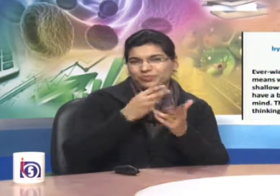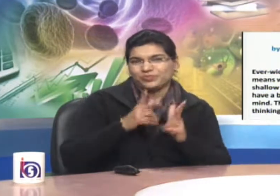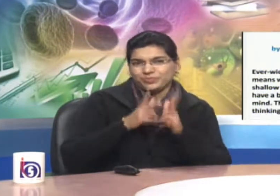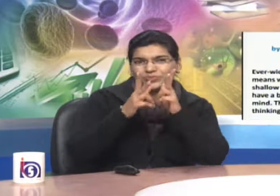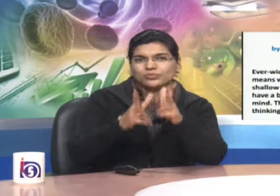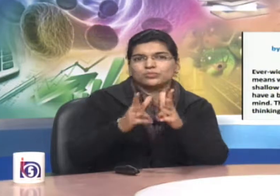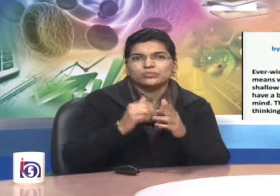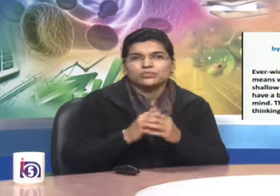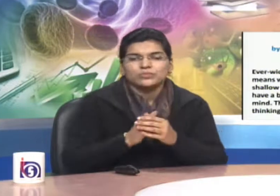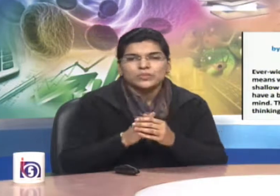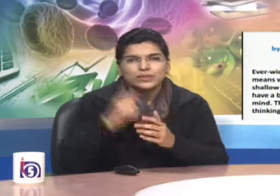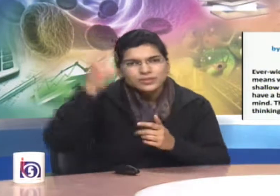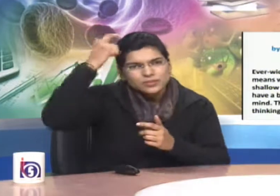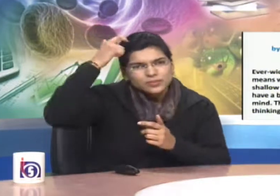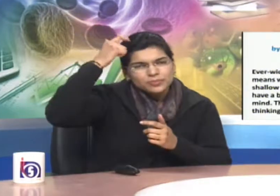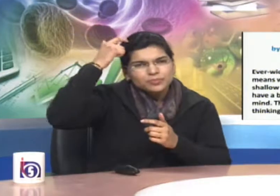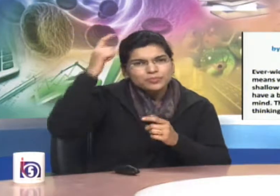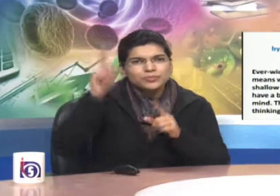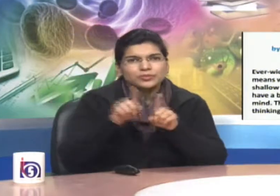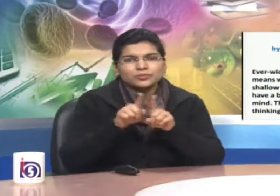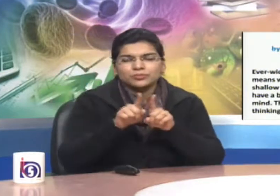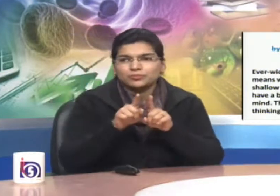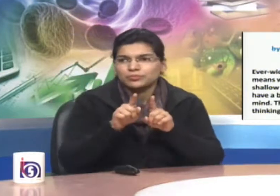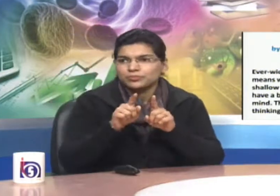Ever widening thought and action means